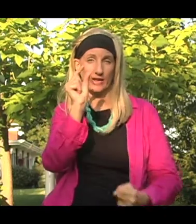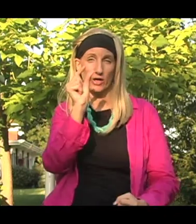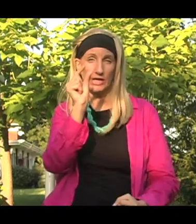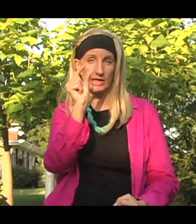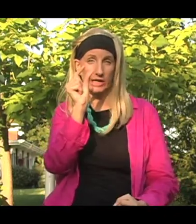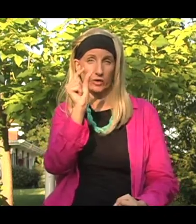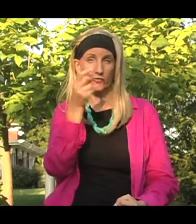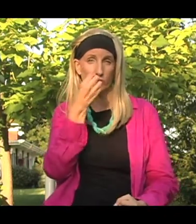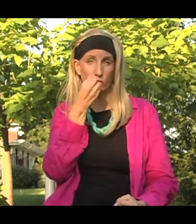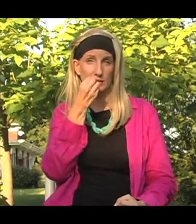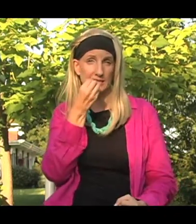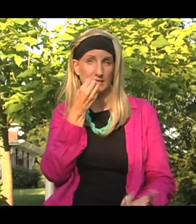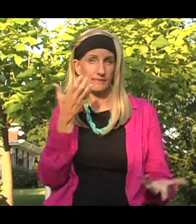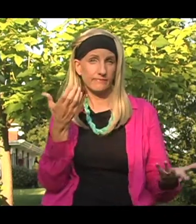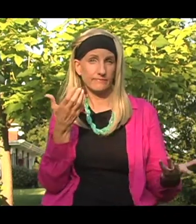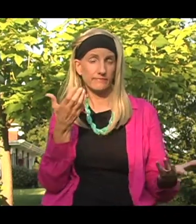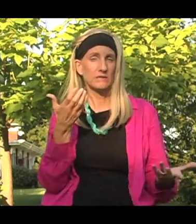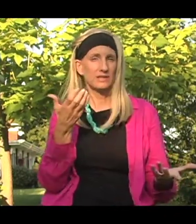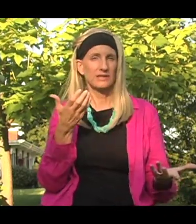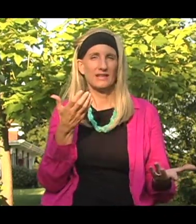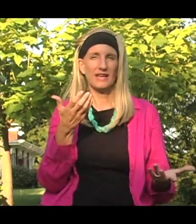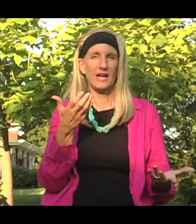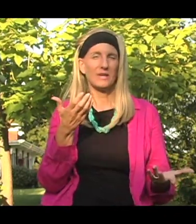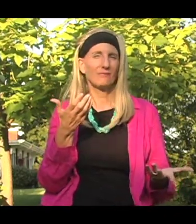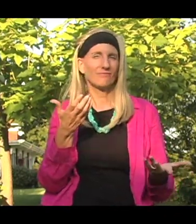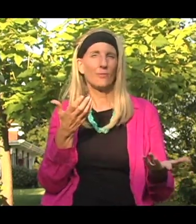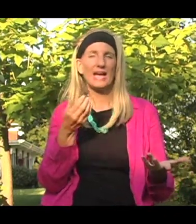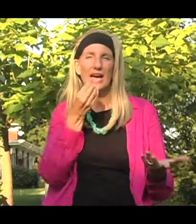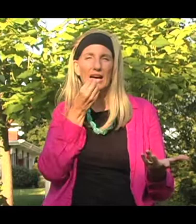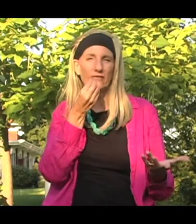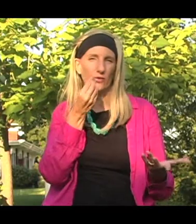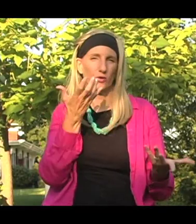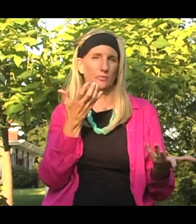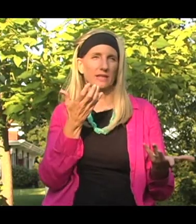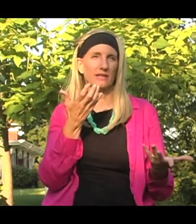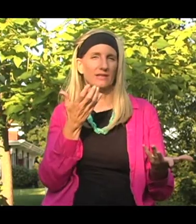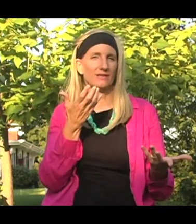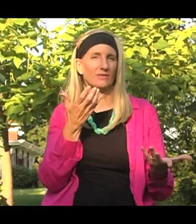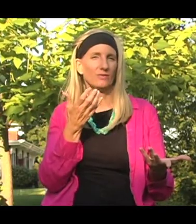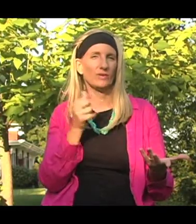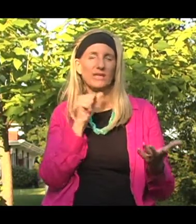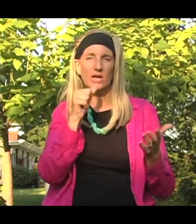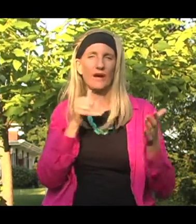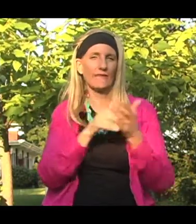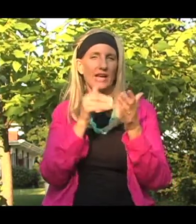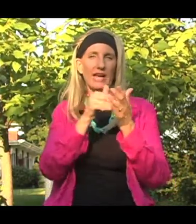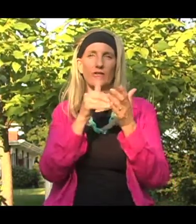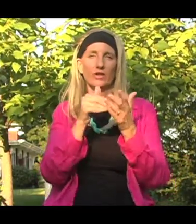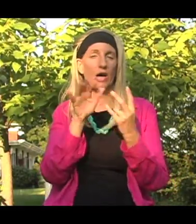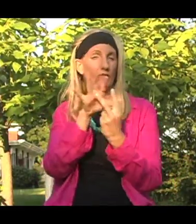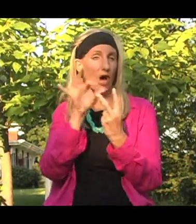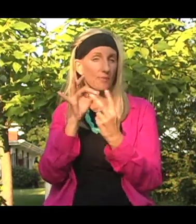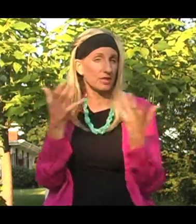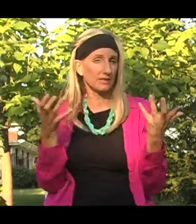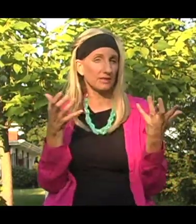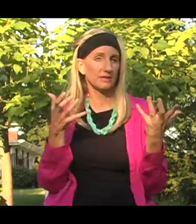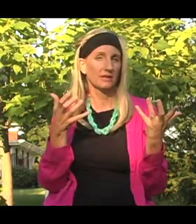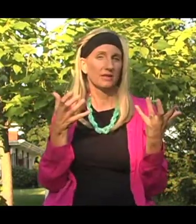very little food to eat. I mean, we had food, but we didn't often have a lot of options.